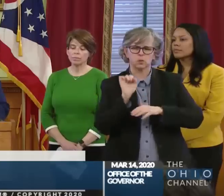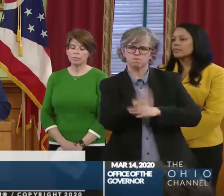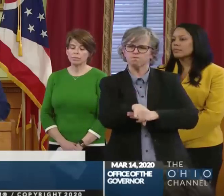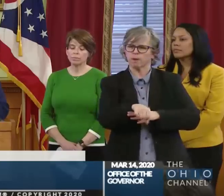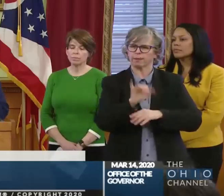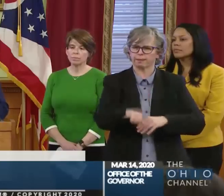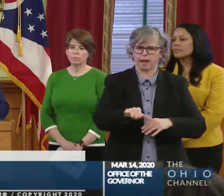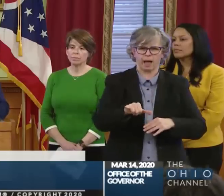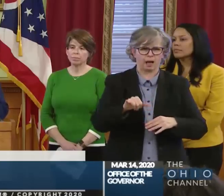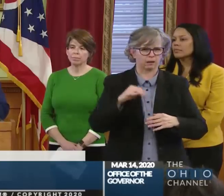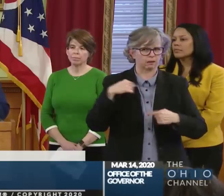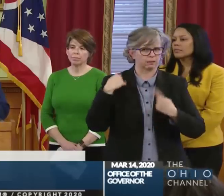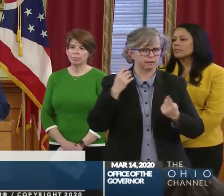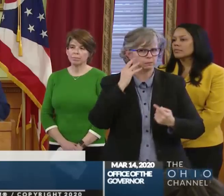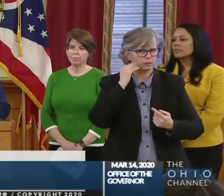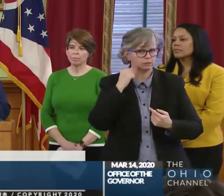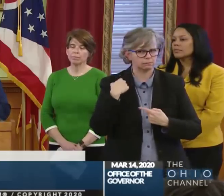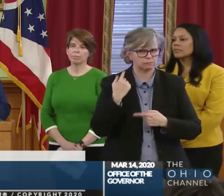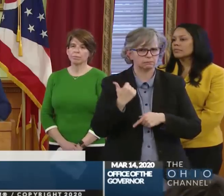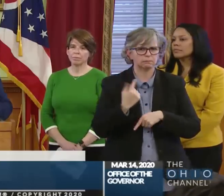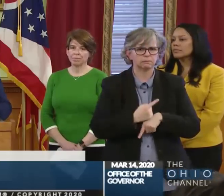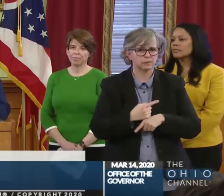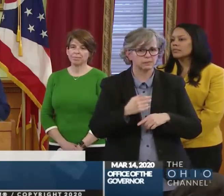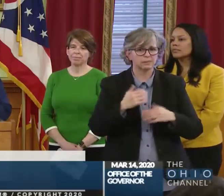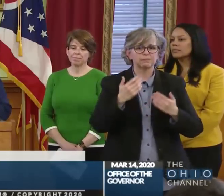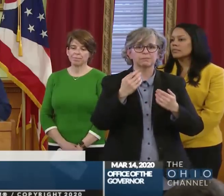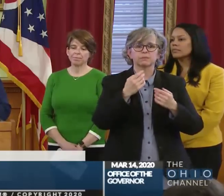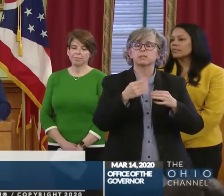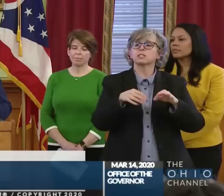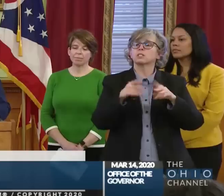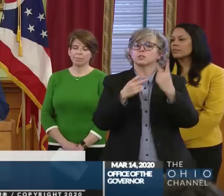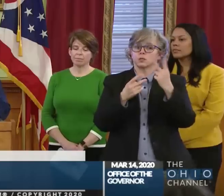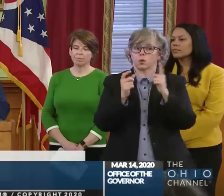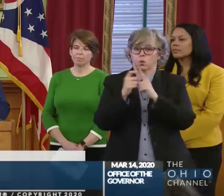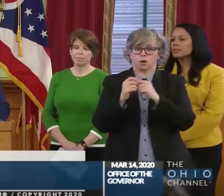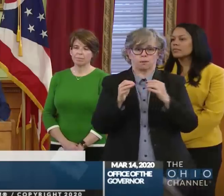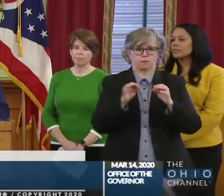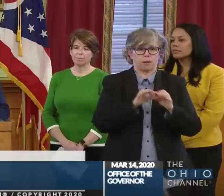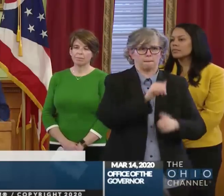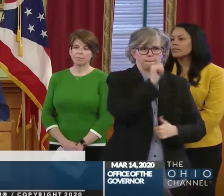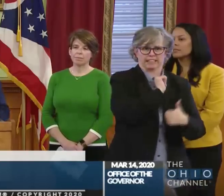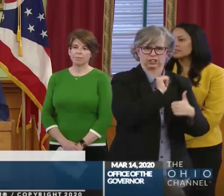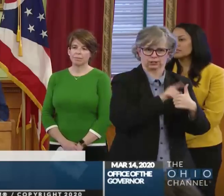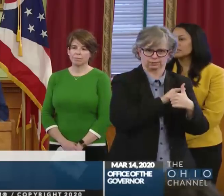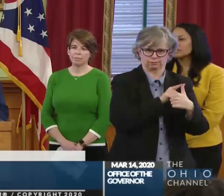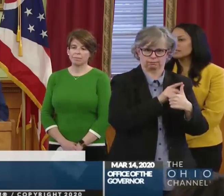two words that I would use are patience and understanding amongst each other, within our families, and within our